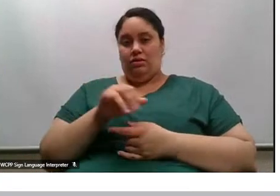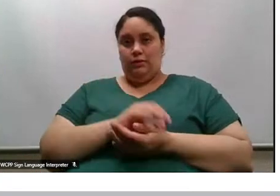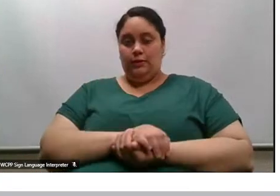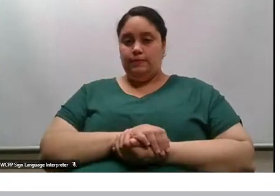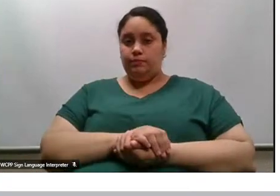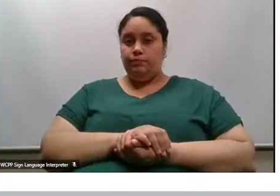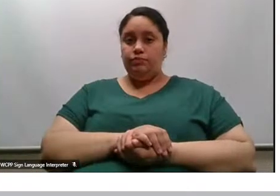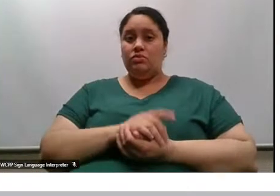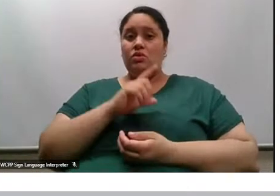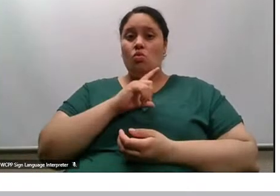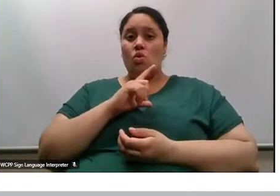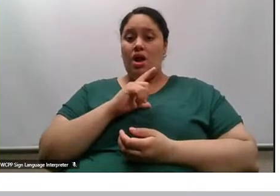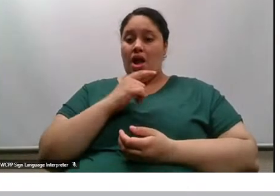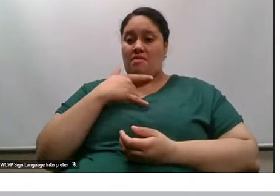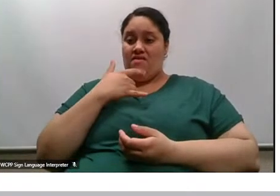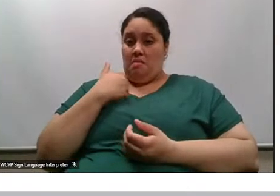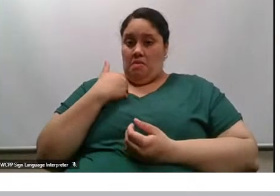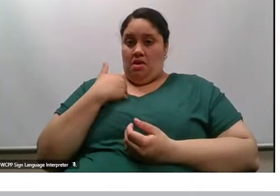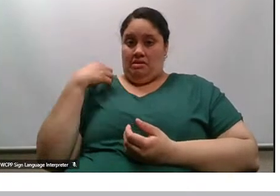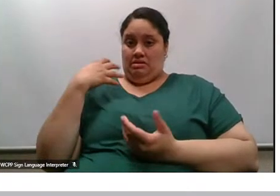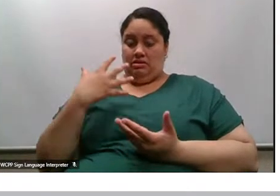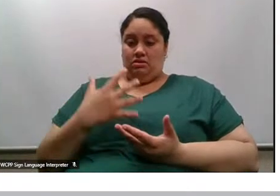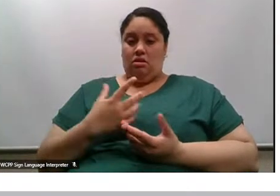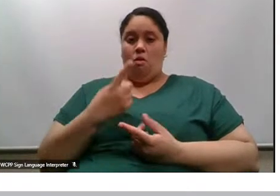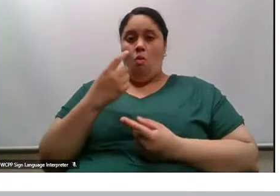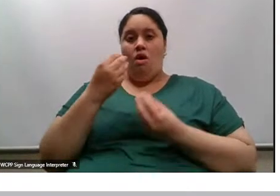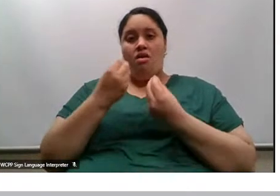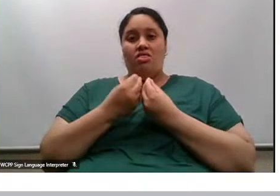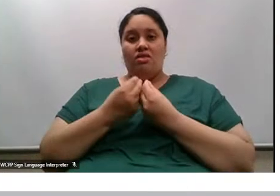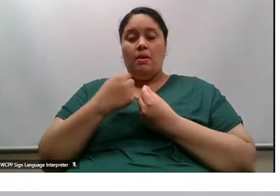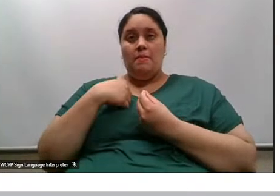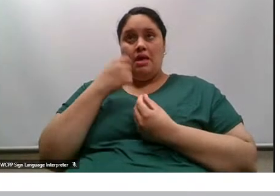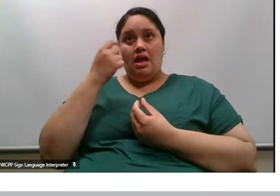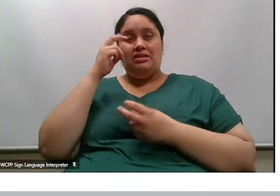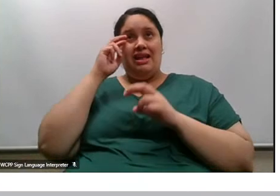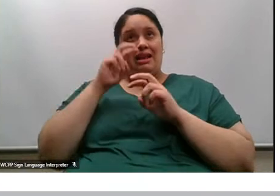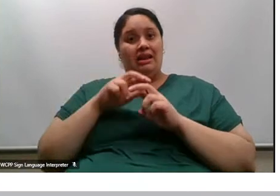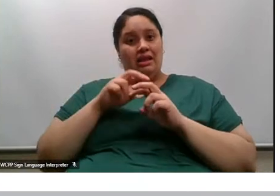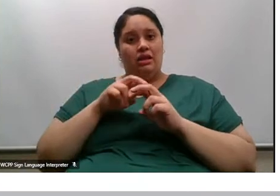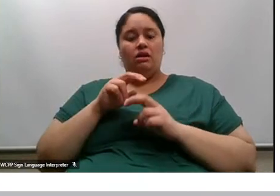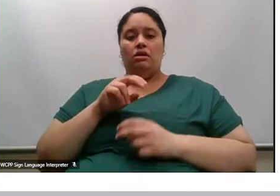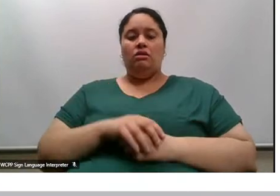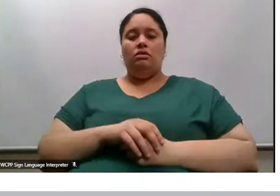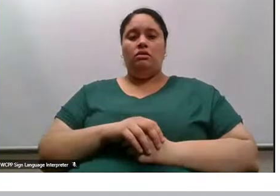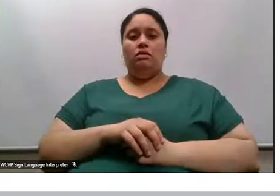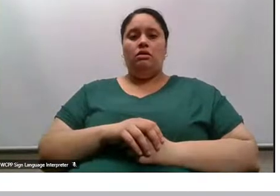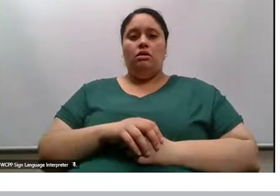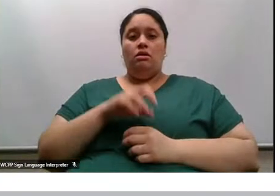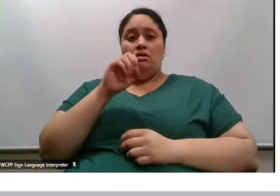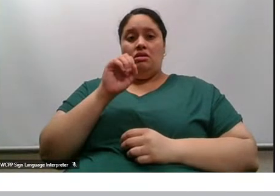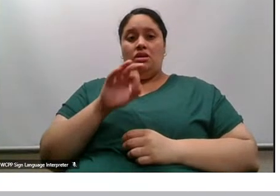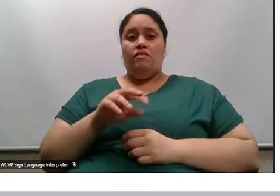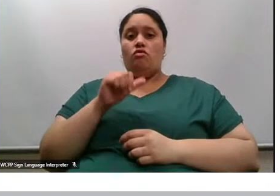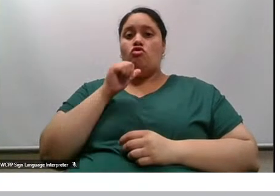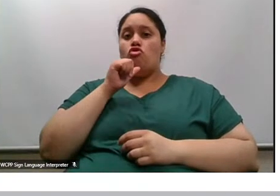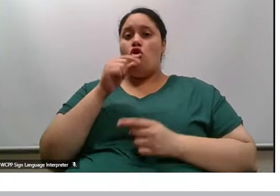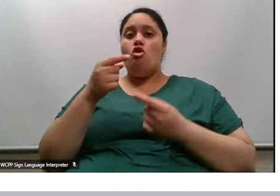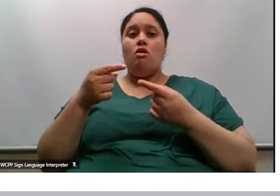Because, Minister, for me, one of the things I would want to understand is whether the notion of